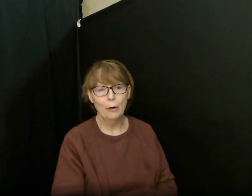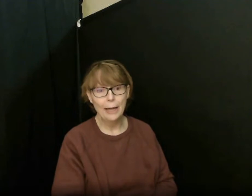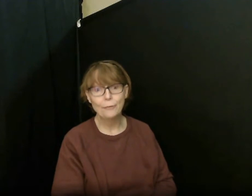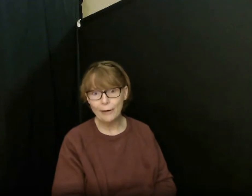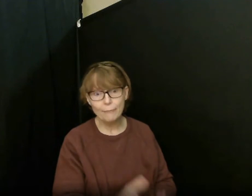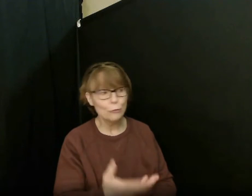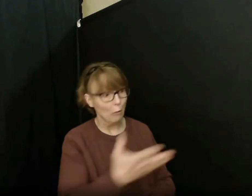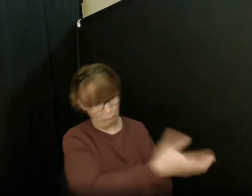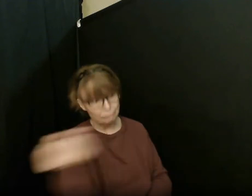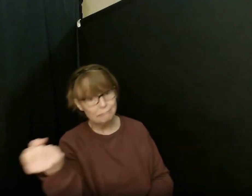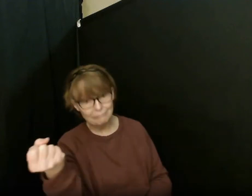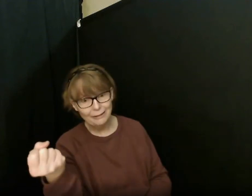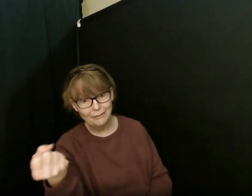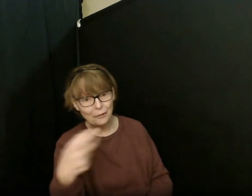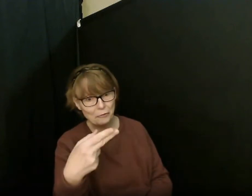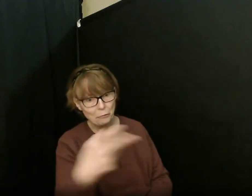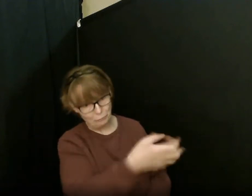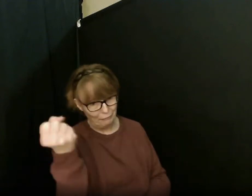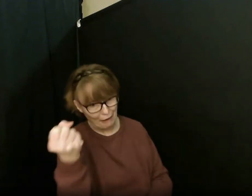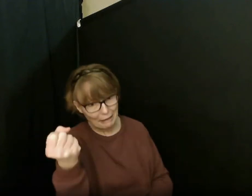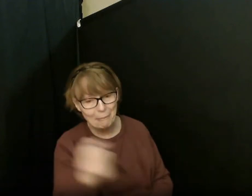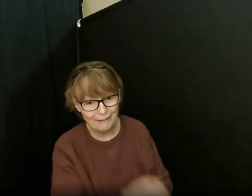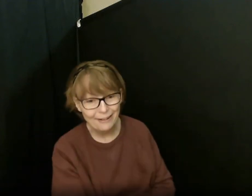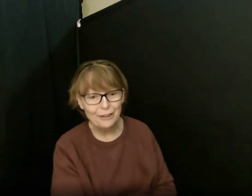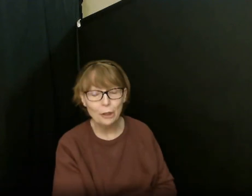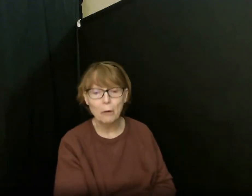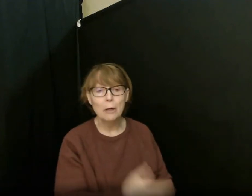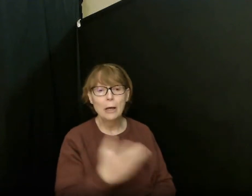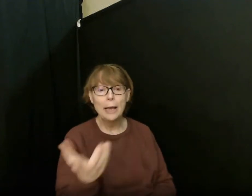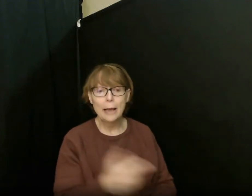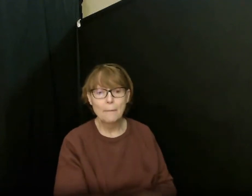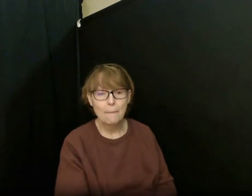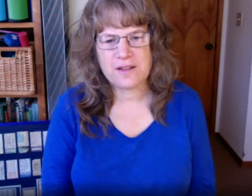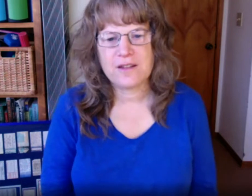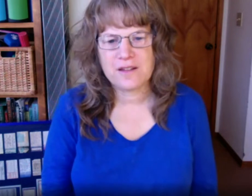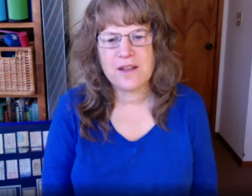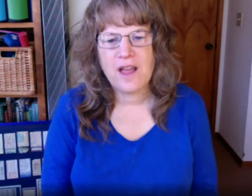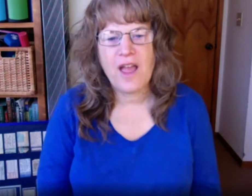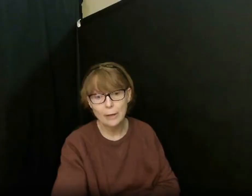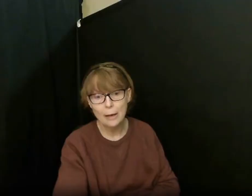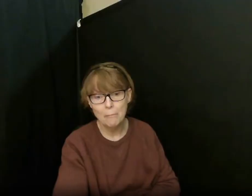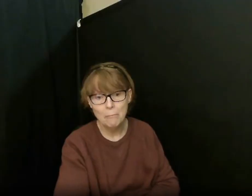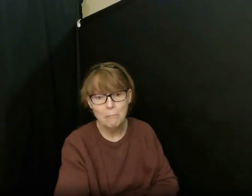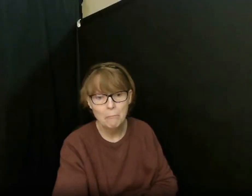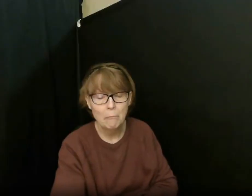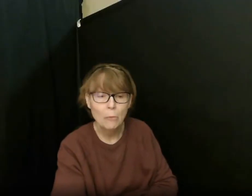It's very visual. Right. And take them, Yeah. And go